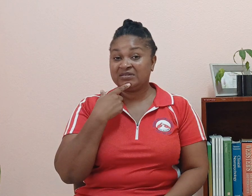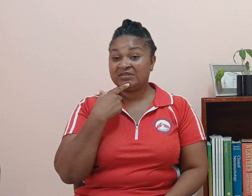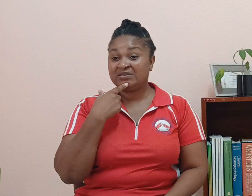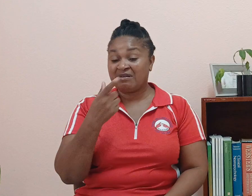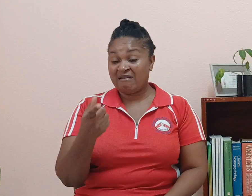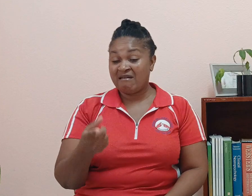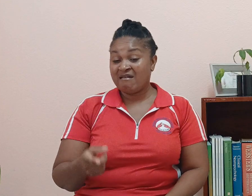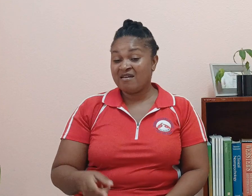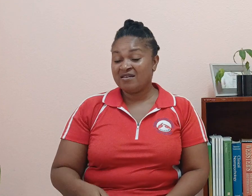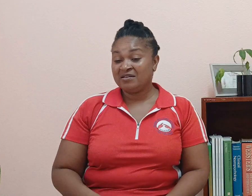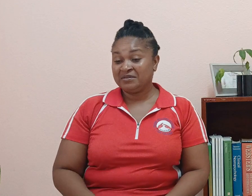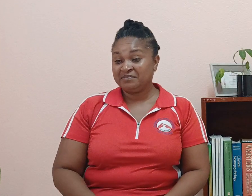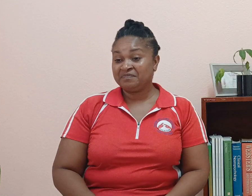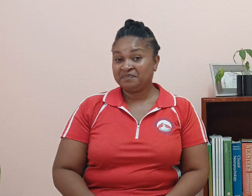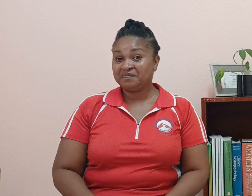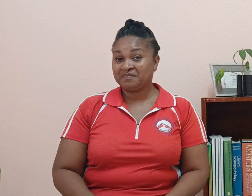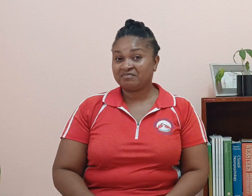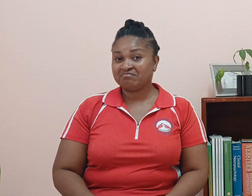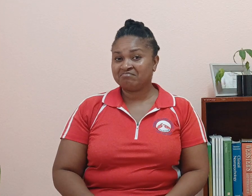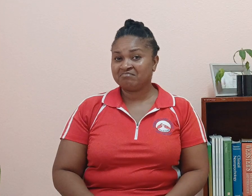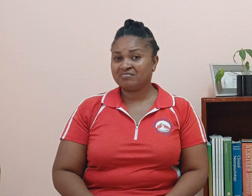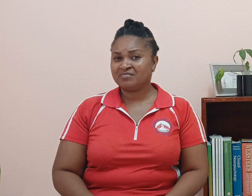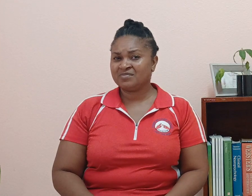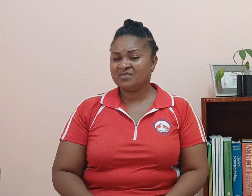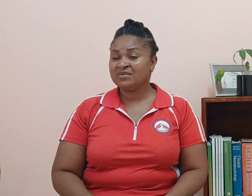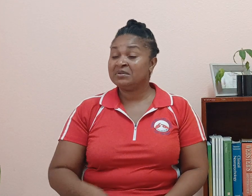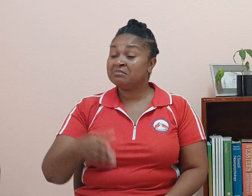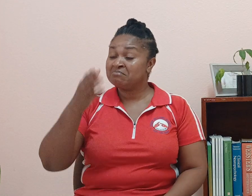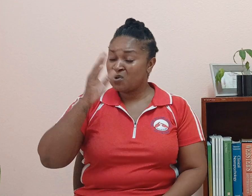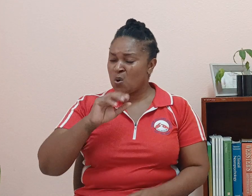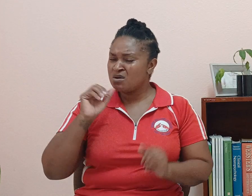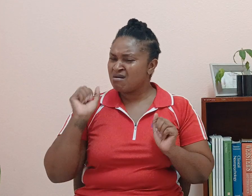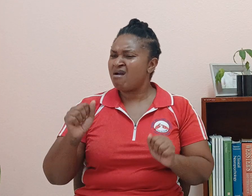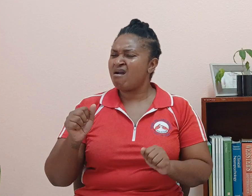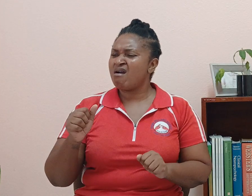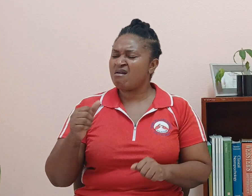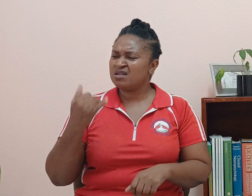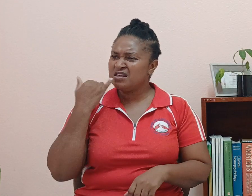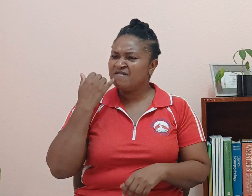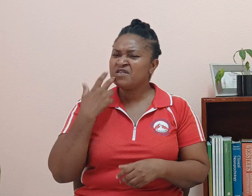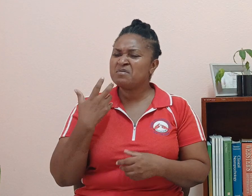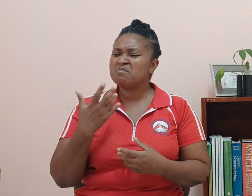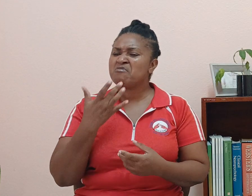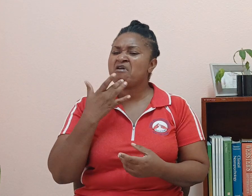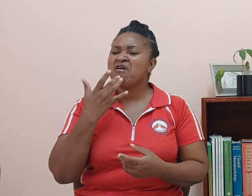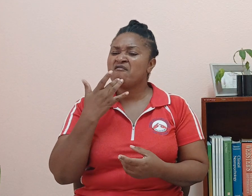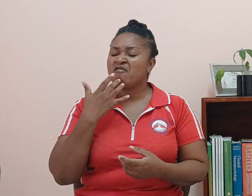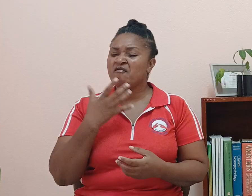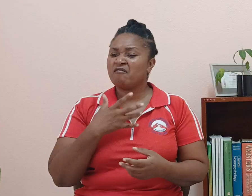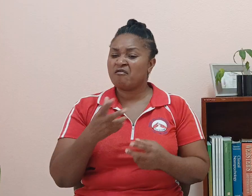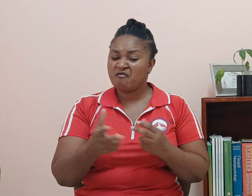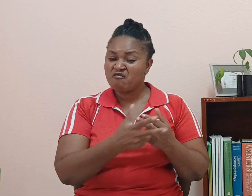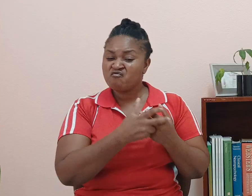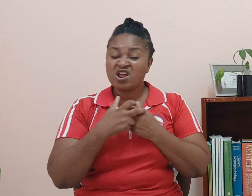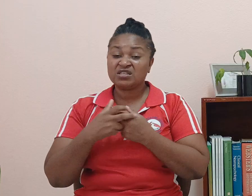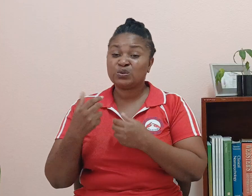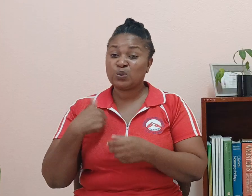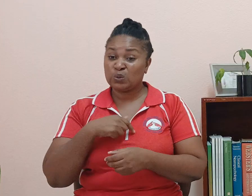told the king that God could rescue them if he wanted to. But even if he